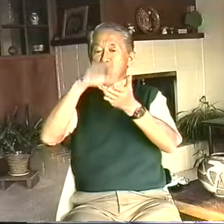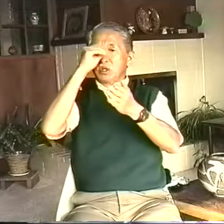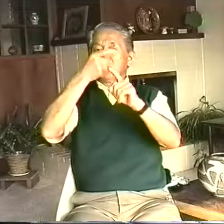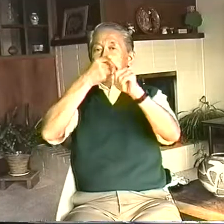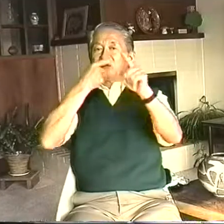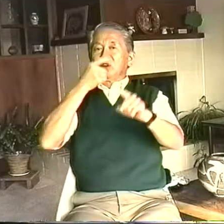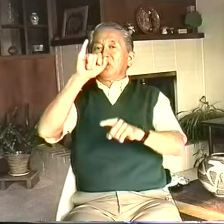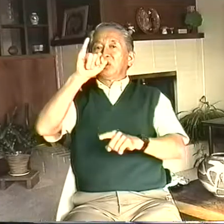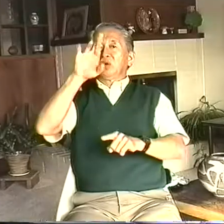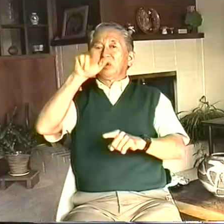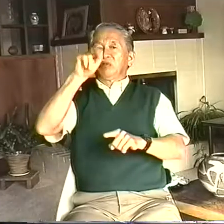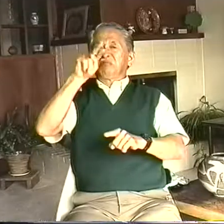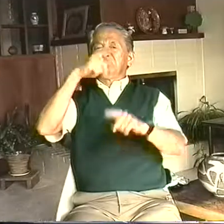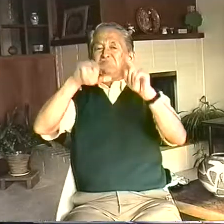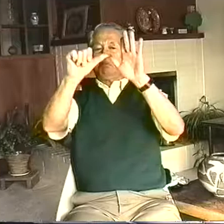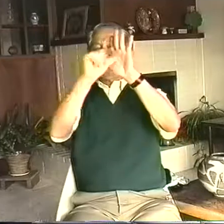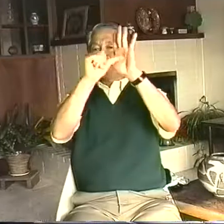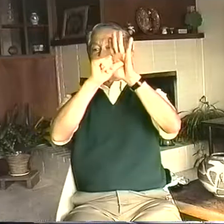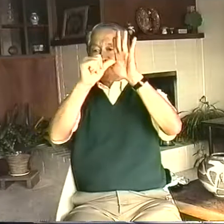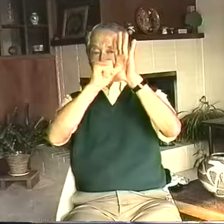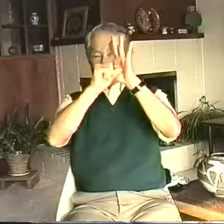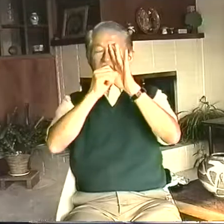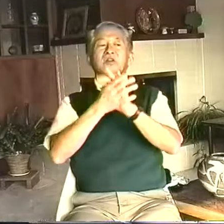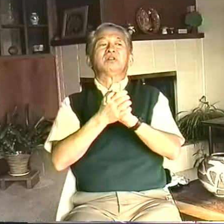to 5 students from Iran.